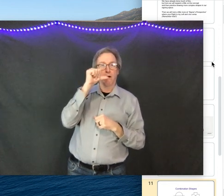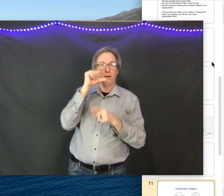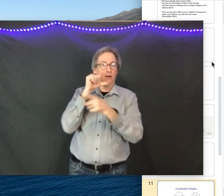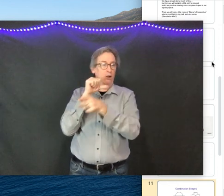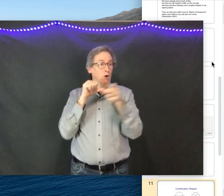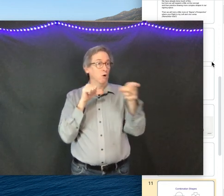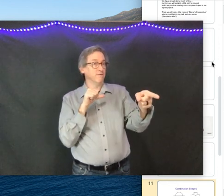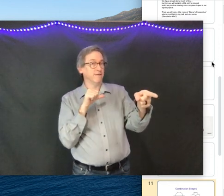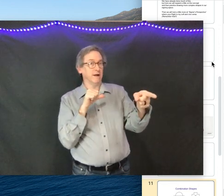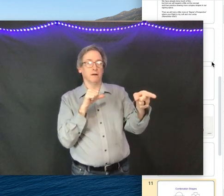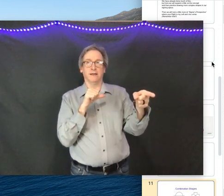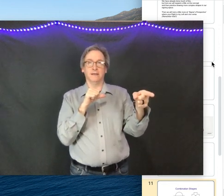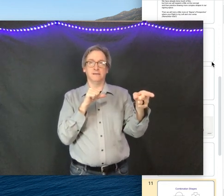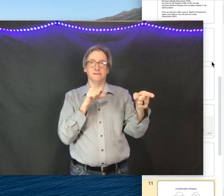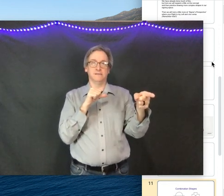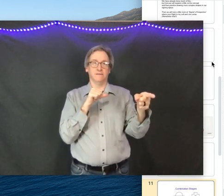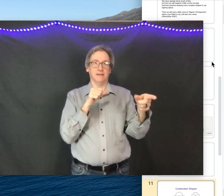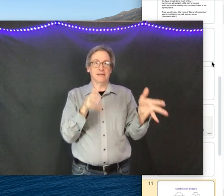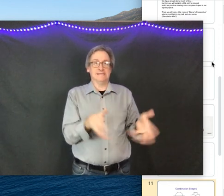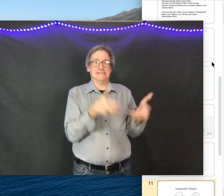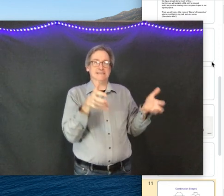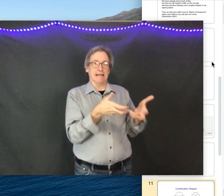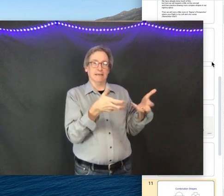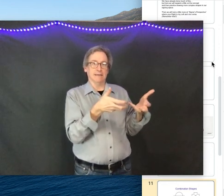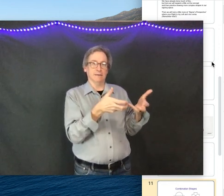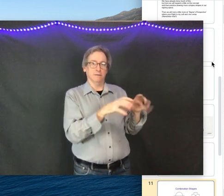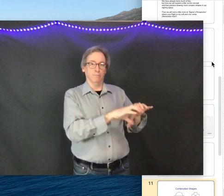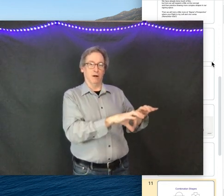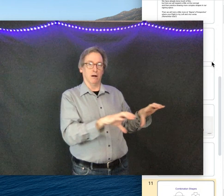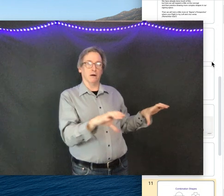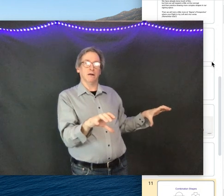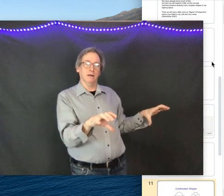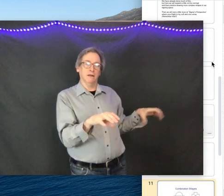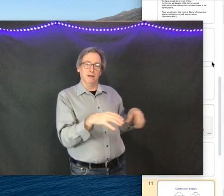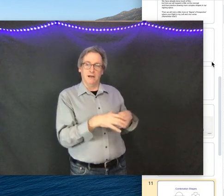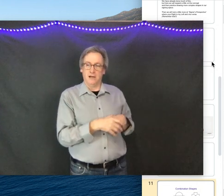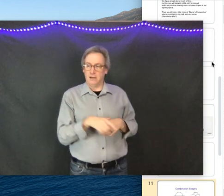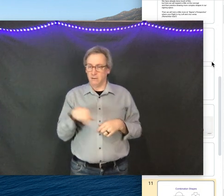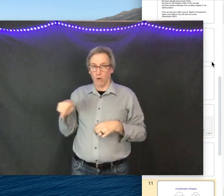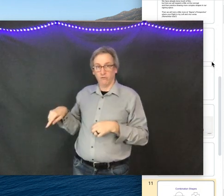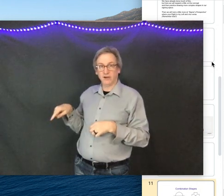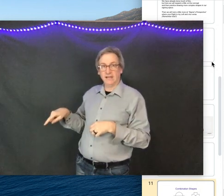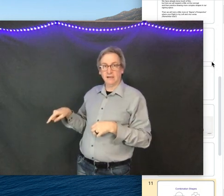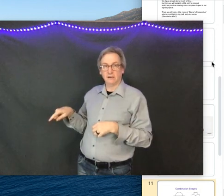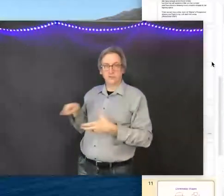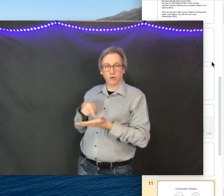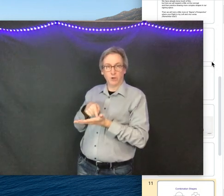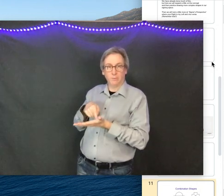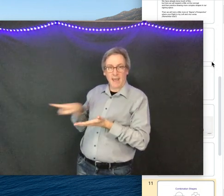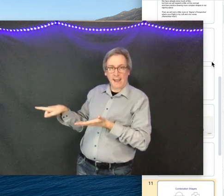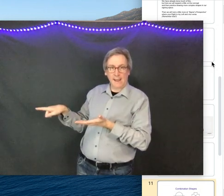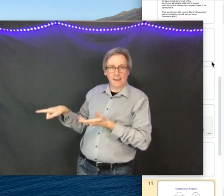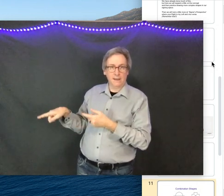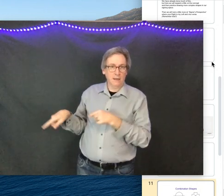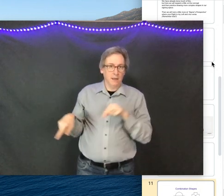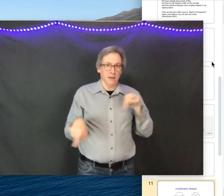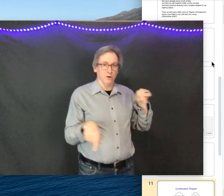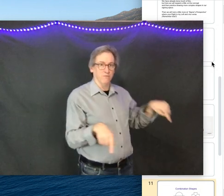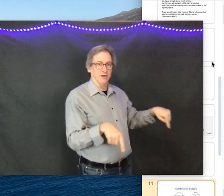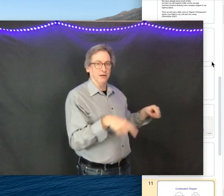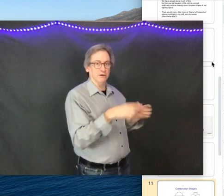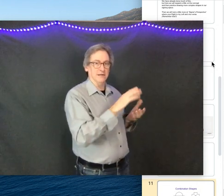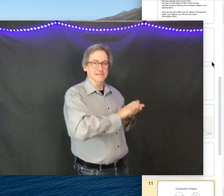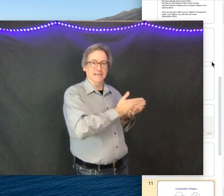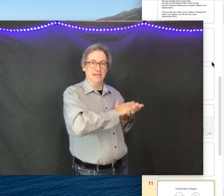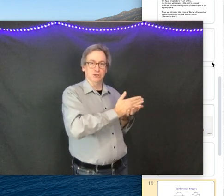a bar, over there is the salad bar, over here is where you pay, and